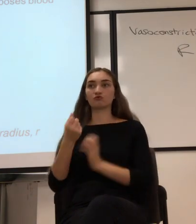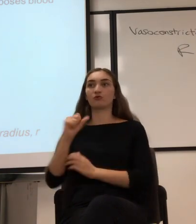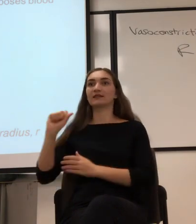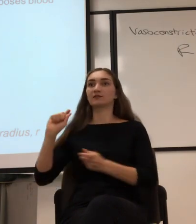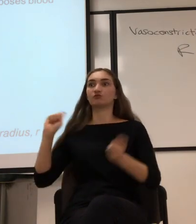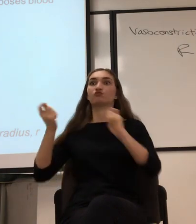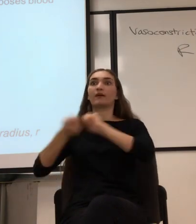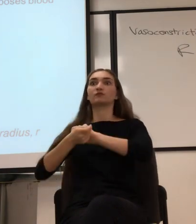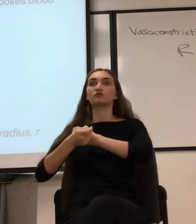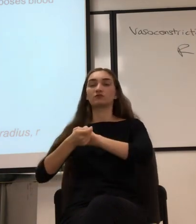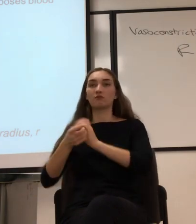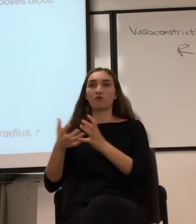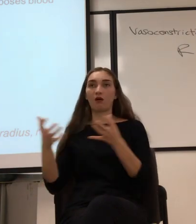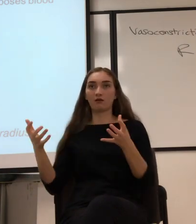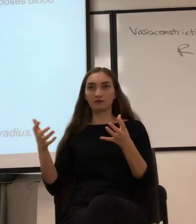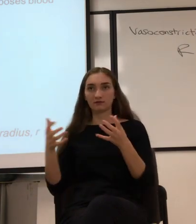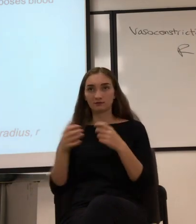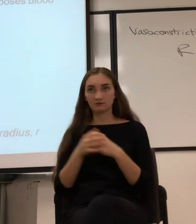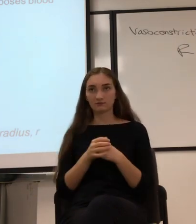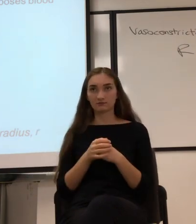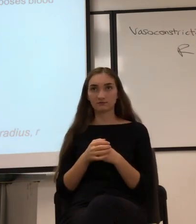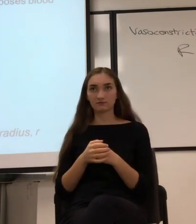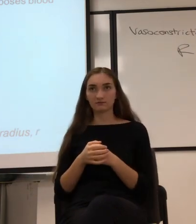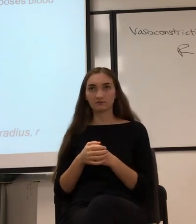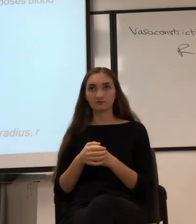A small